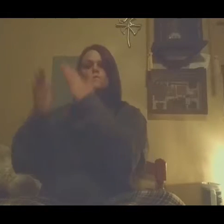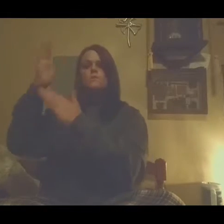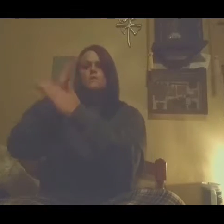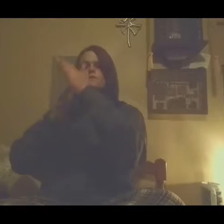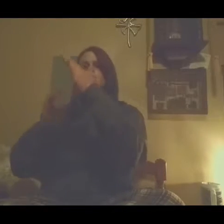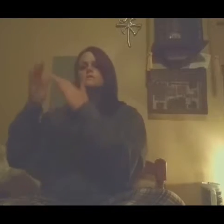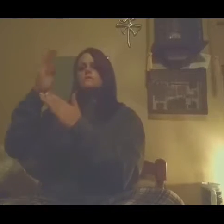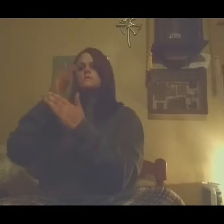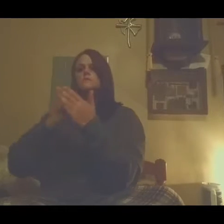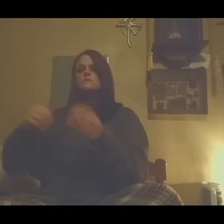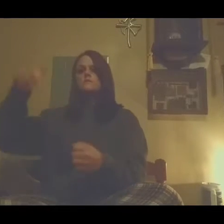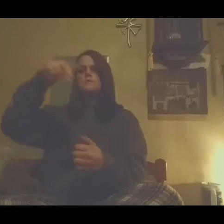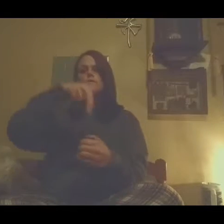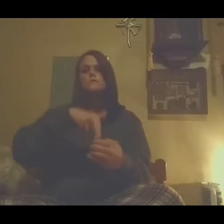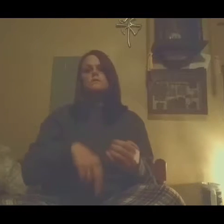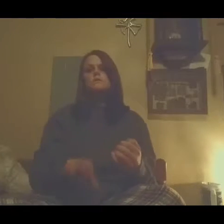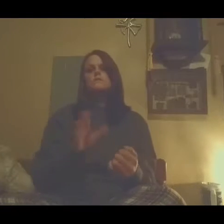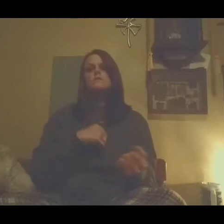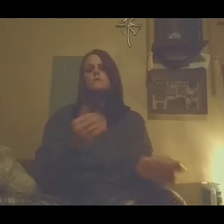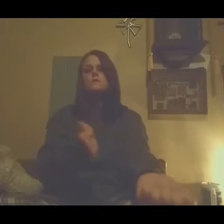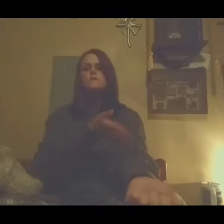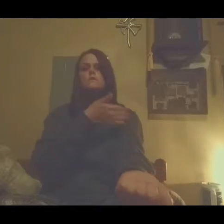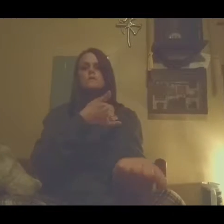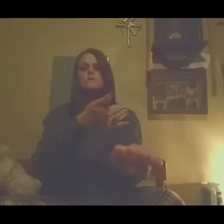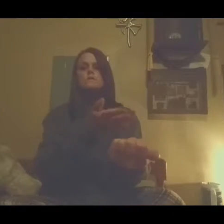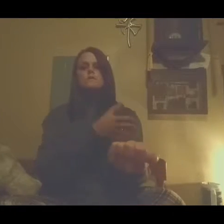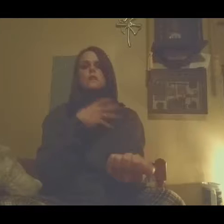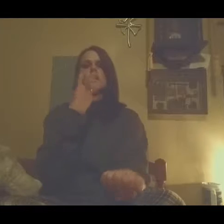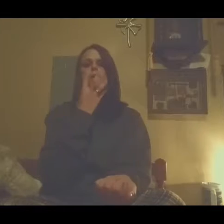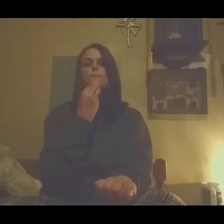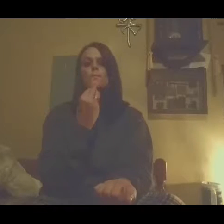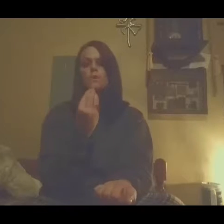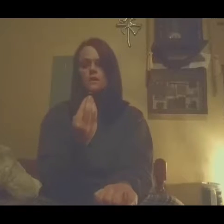once In a lullaby